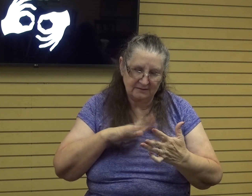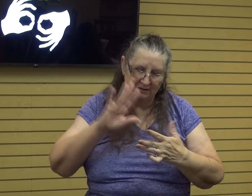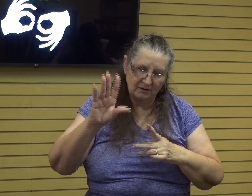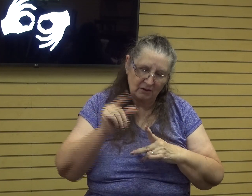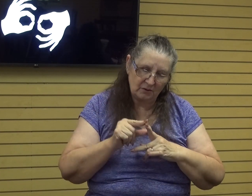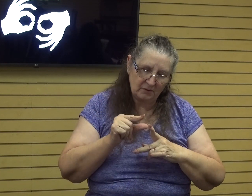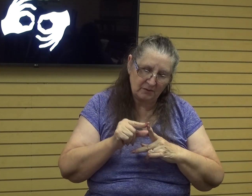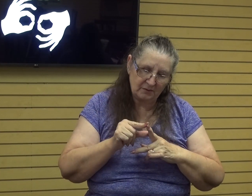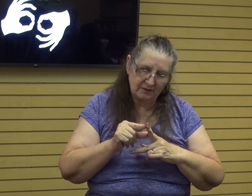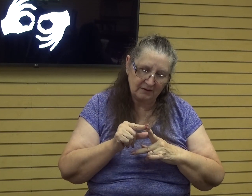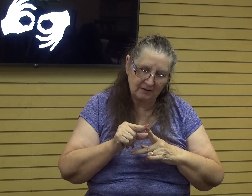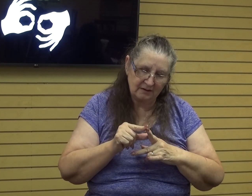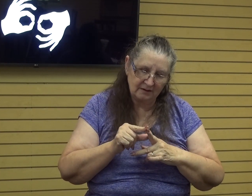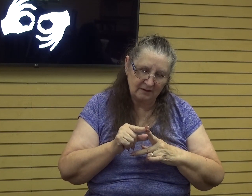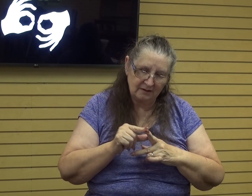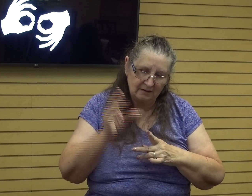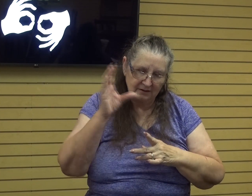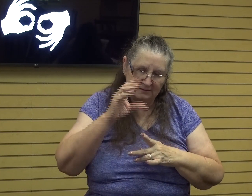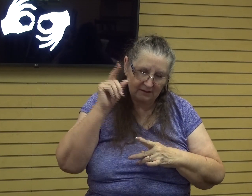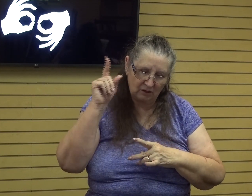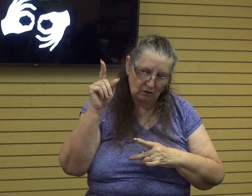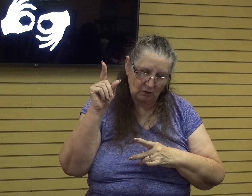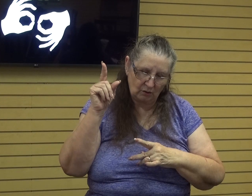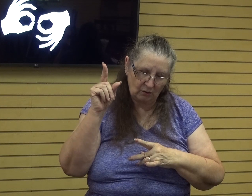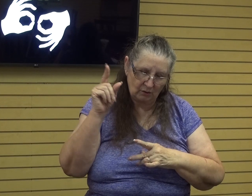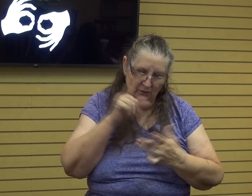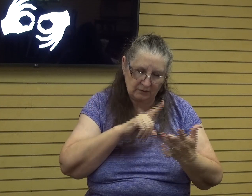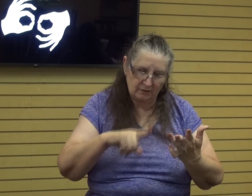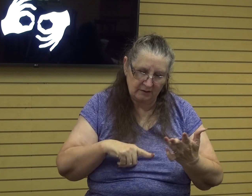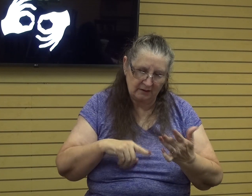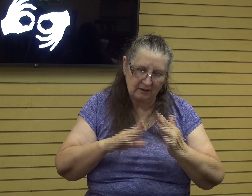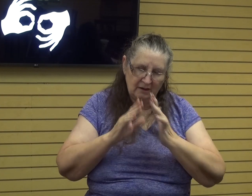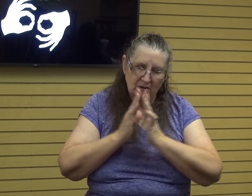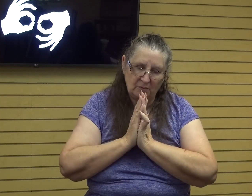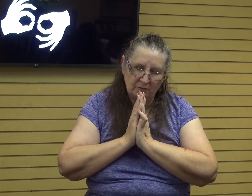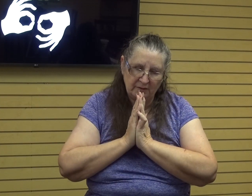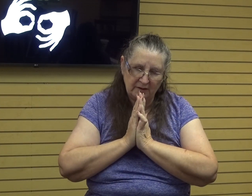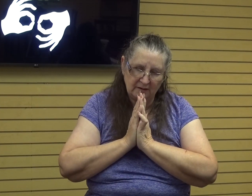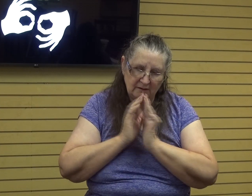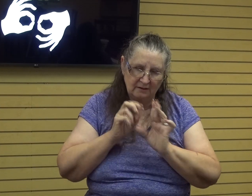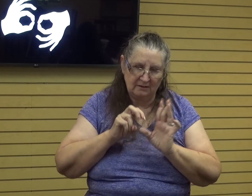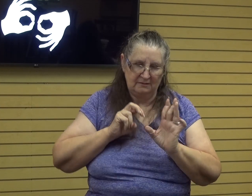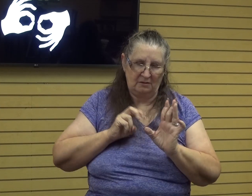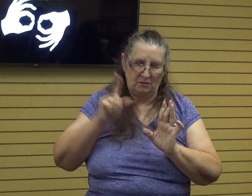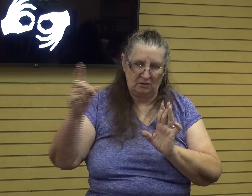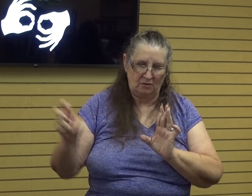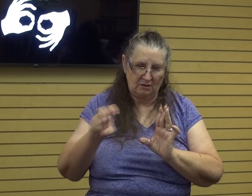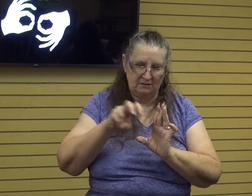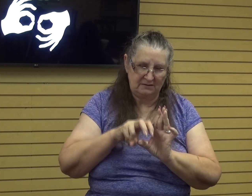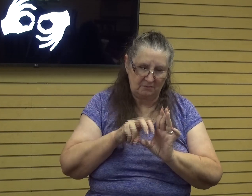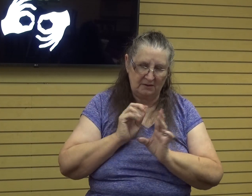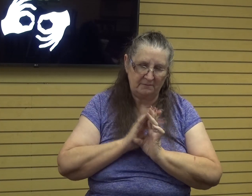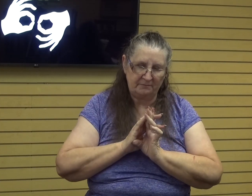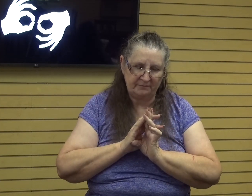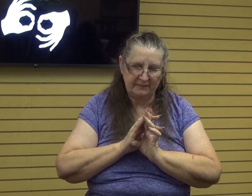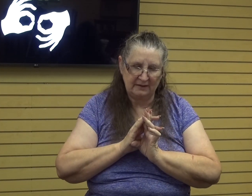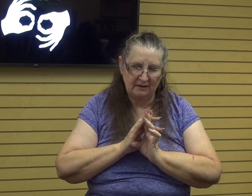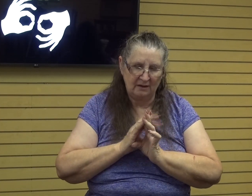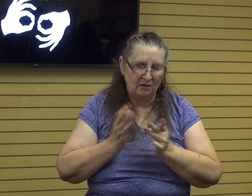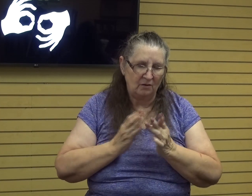and seek you, Lord. And I just pray that I can take a step back and you can take a step in, and that whatever I say gives glory to